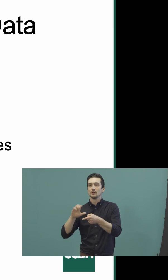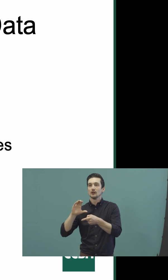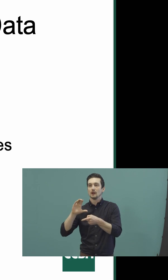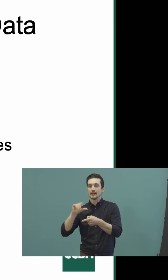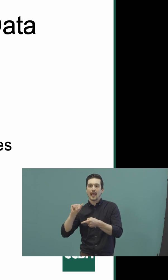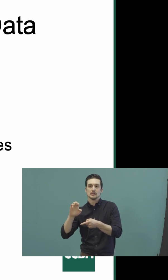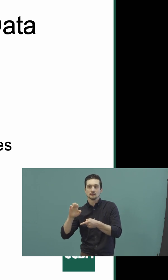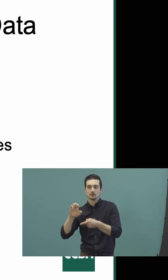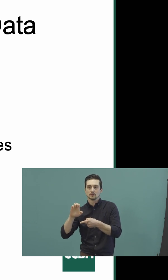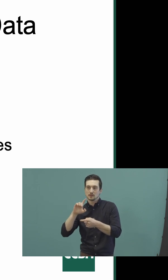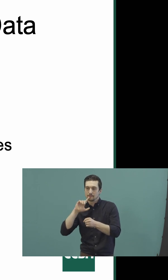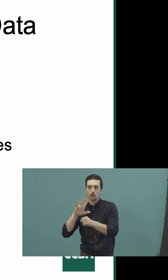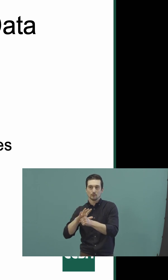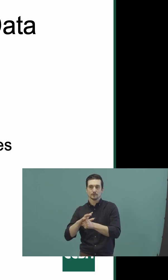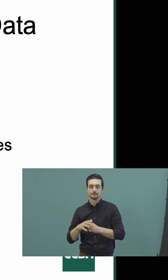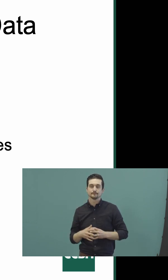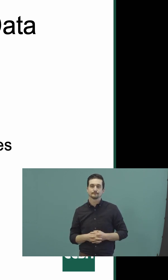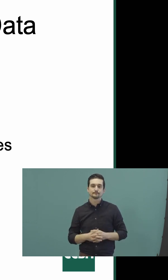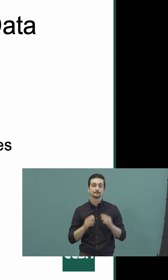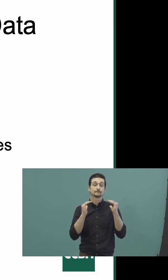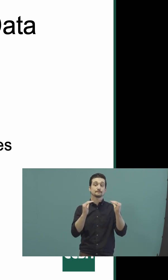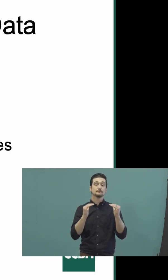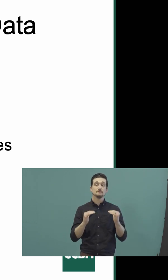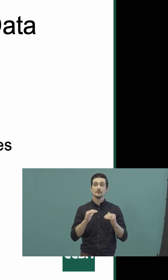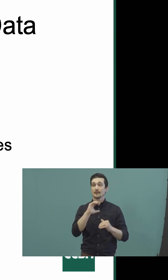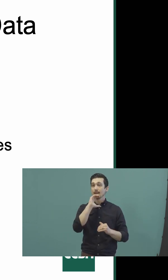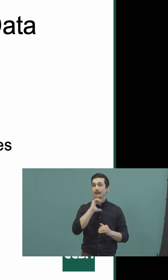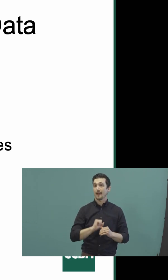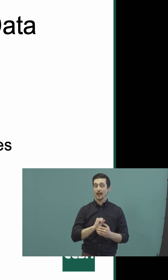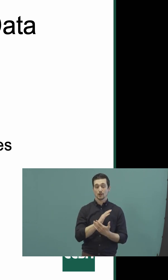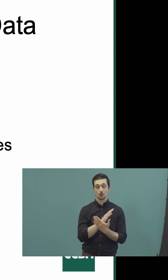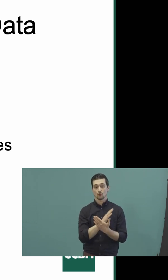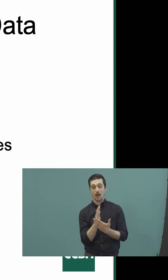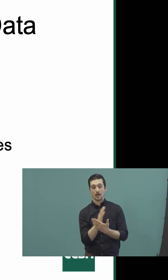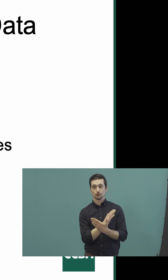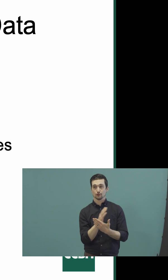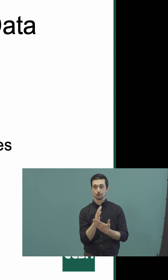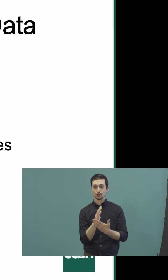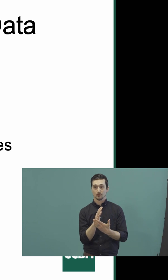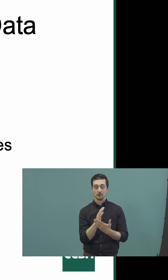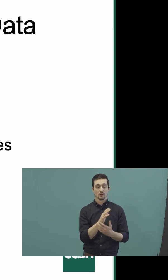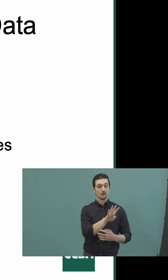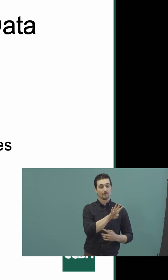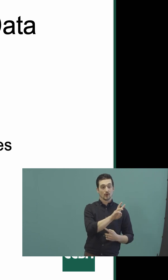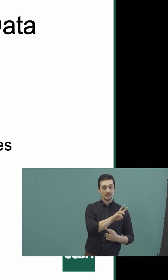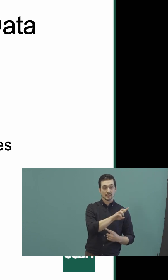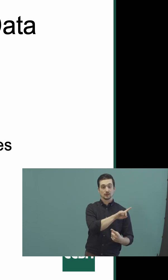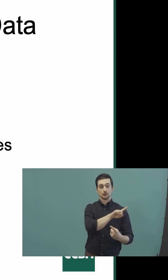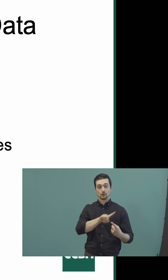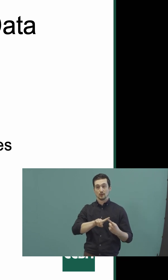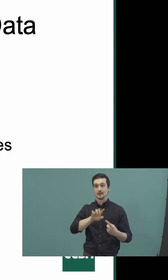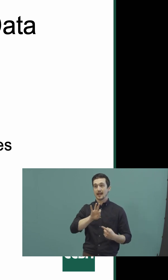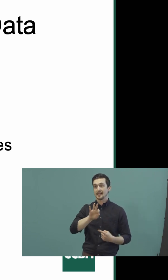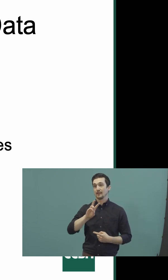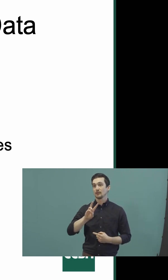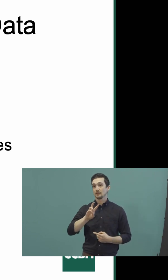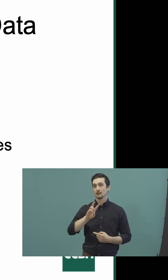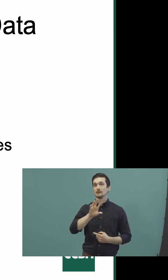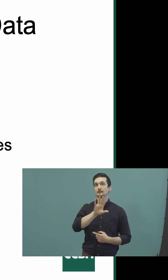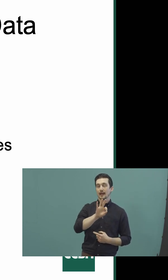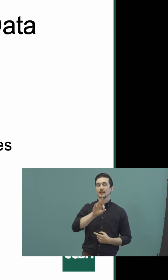The age range for these cases is 46 to 93 years of